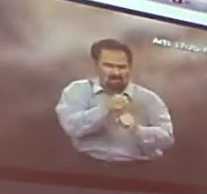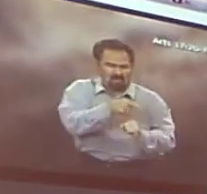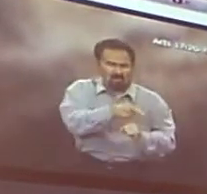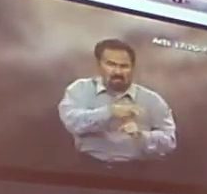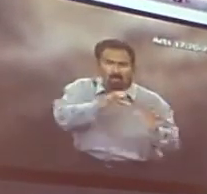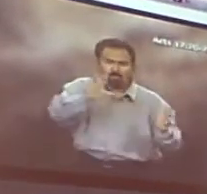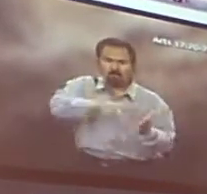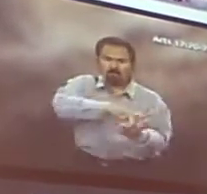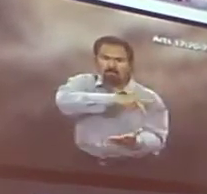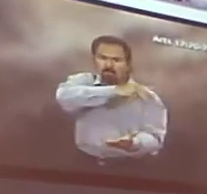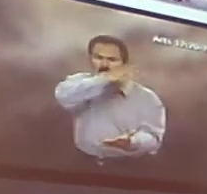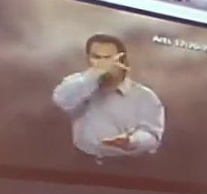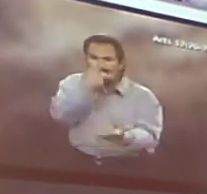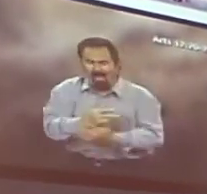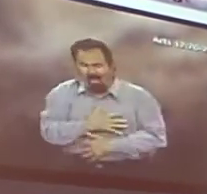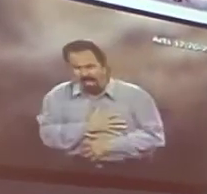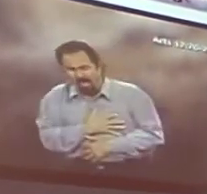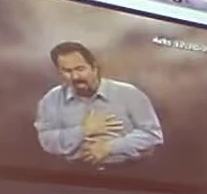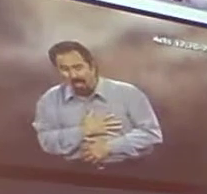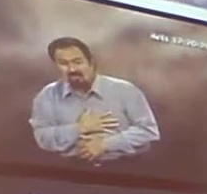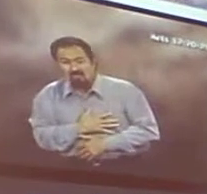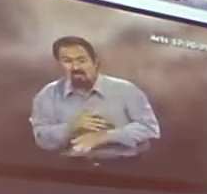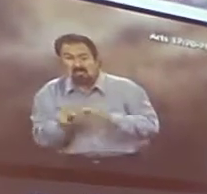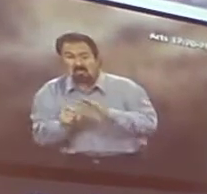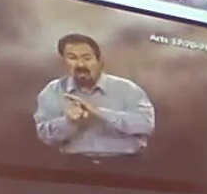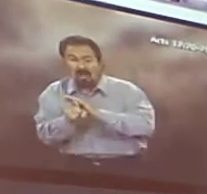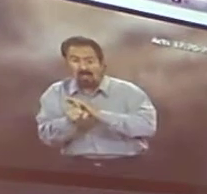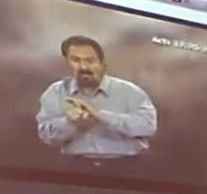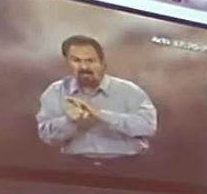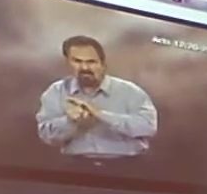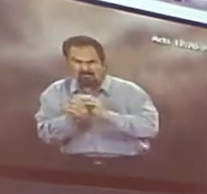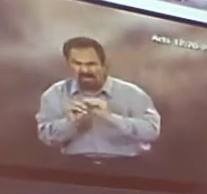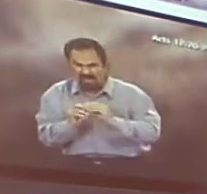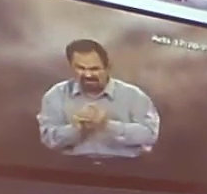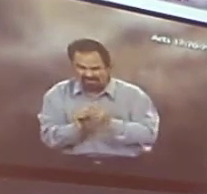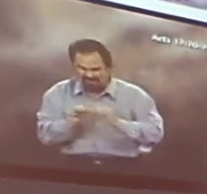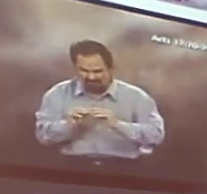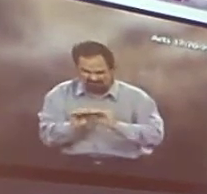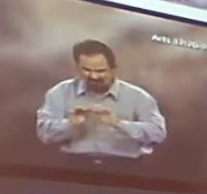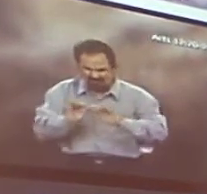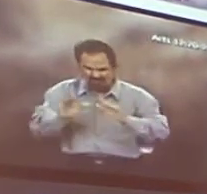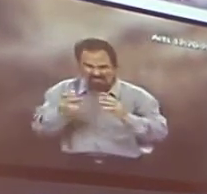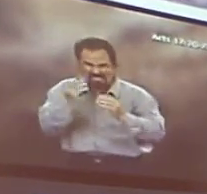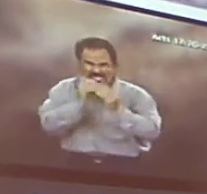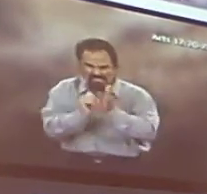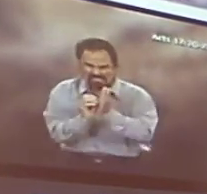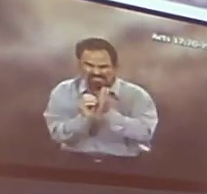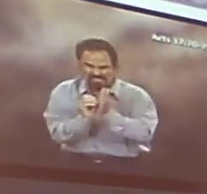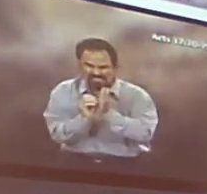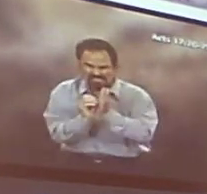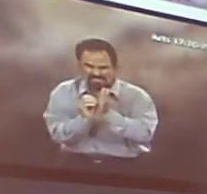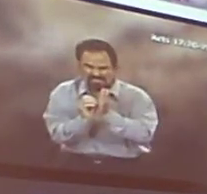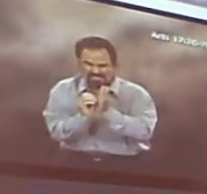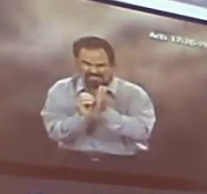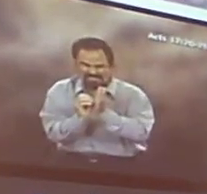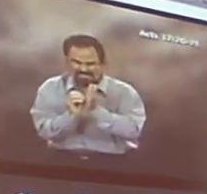Mm-hmm. And he fell over, and the worms ate. Okay, so you don't want to see the rabbit.